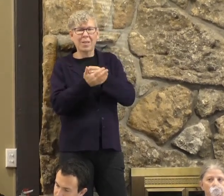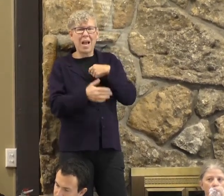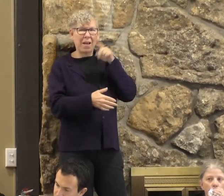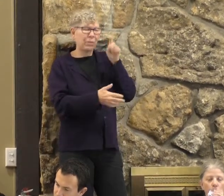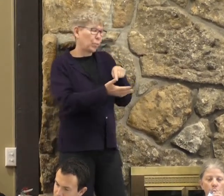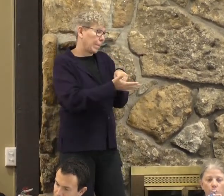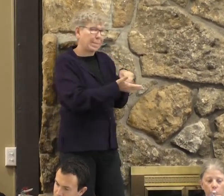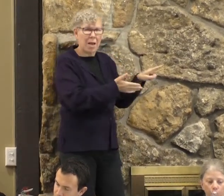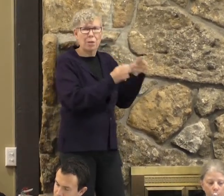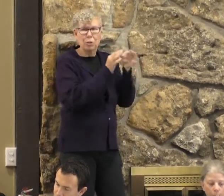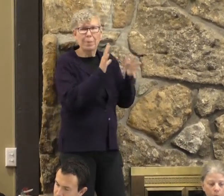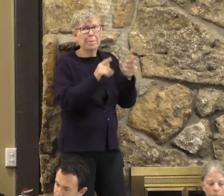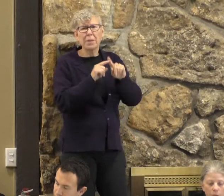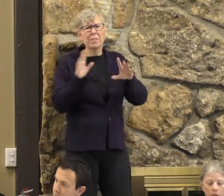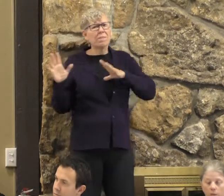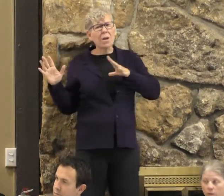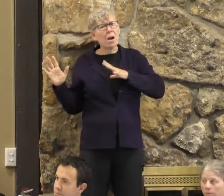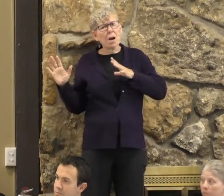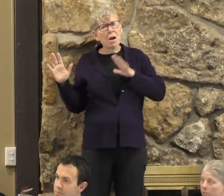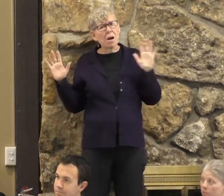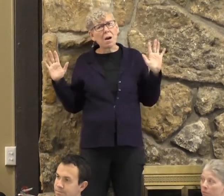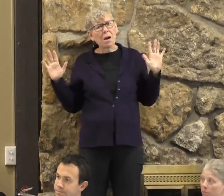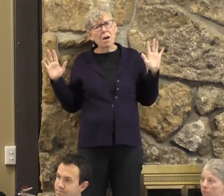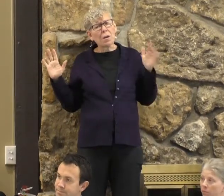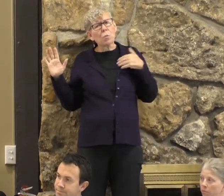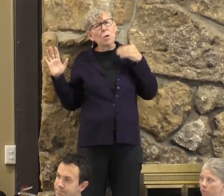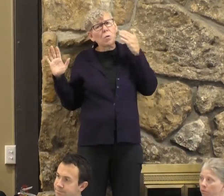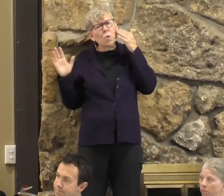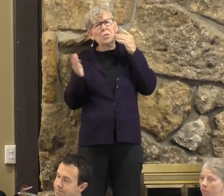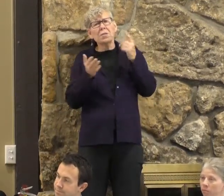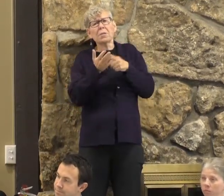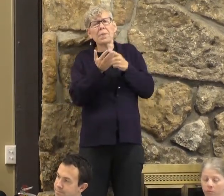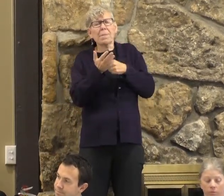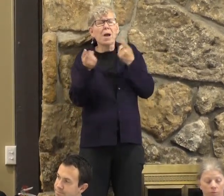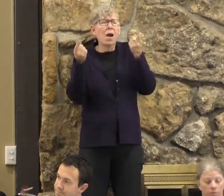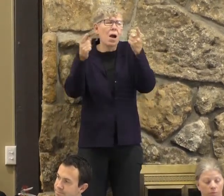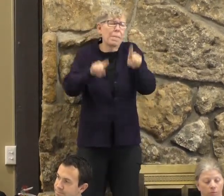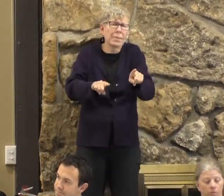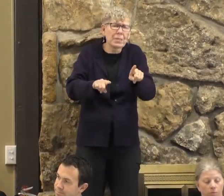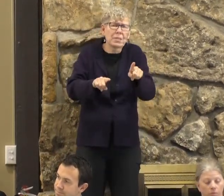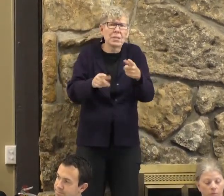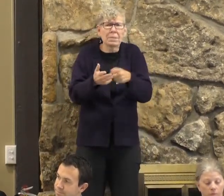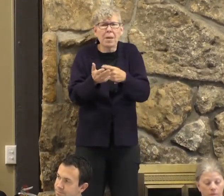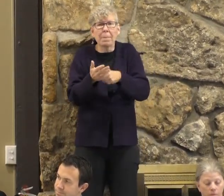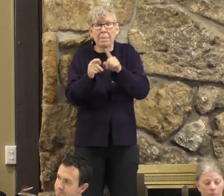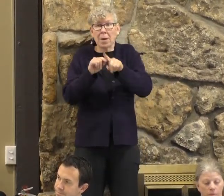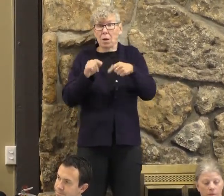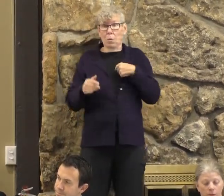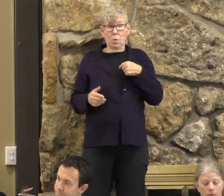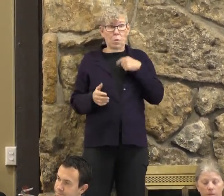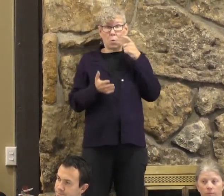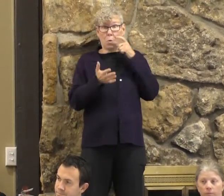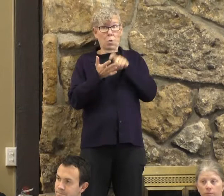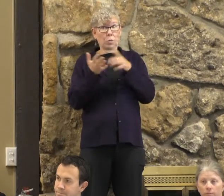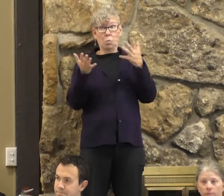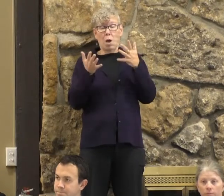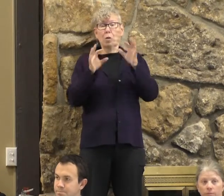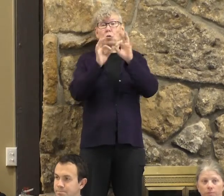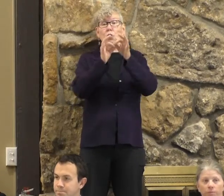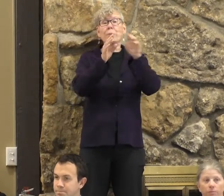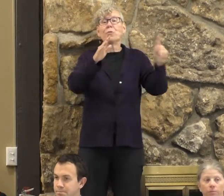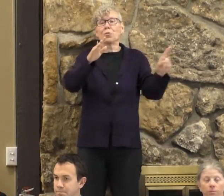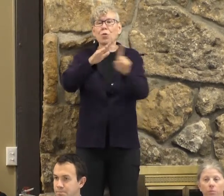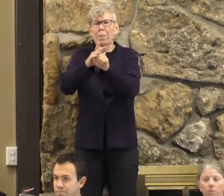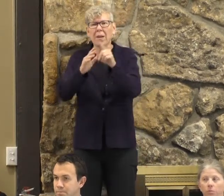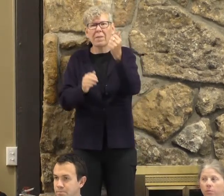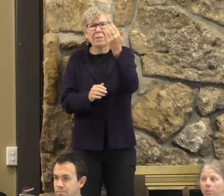Her interpreters normally come in probably, I would say, at least 15 minutes before the patient does, so that the interpreter's there and ready